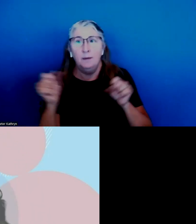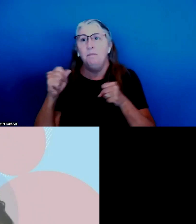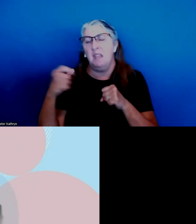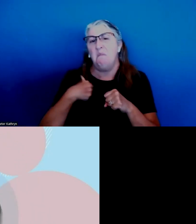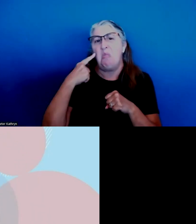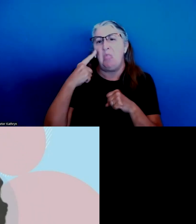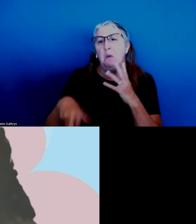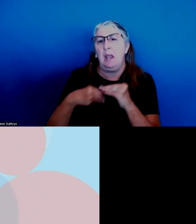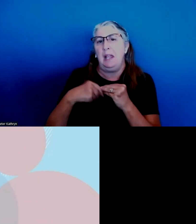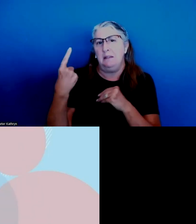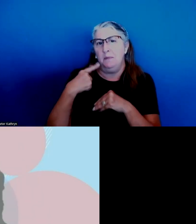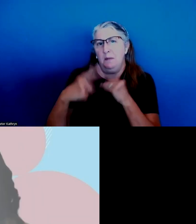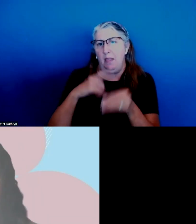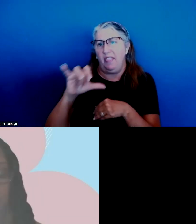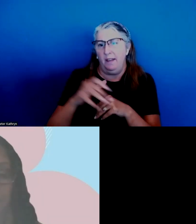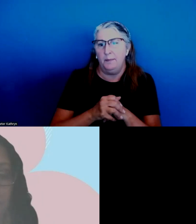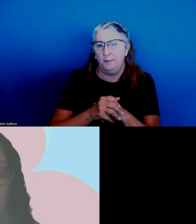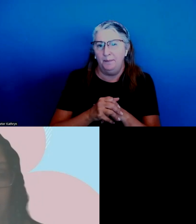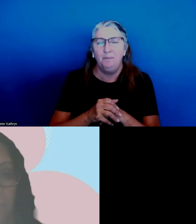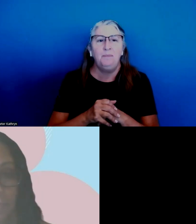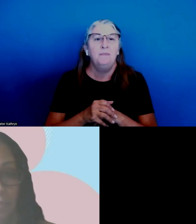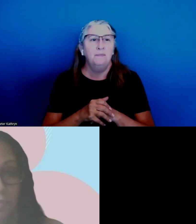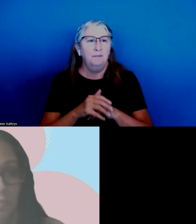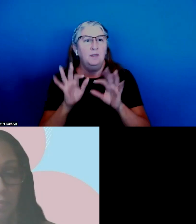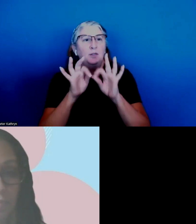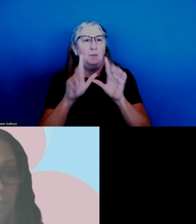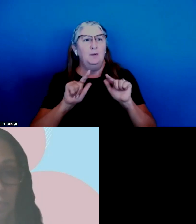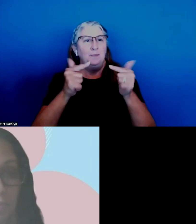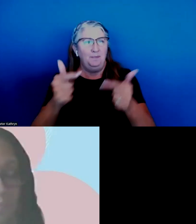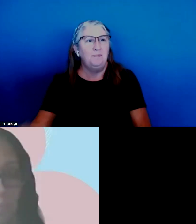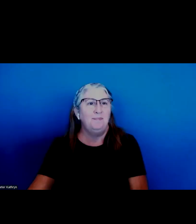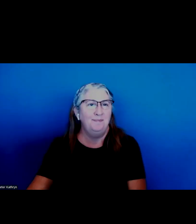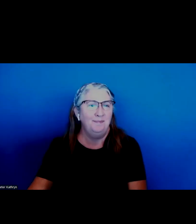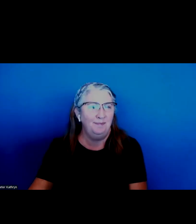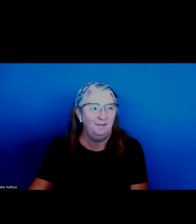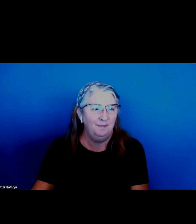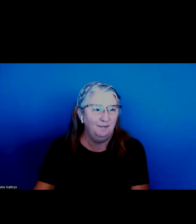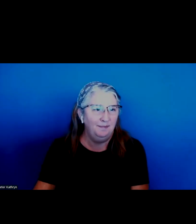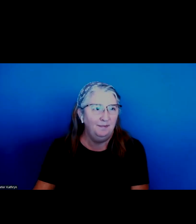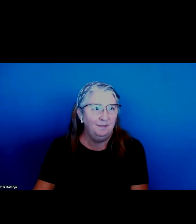say something about. So first of all, I remember saying to a friend, you know, like, tell all your friends